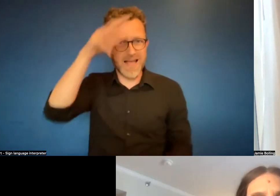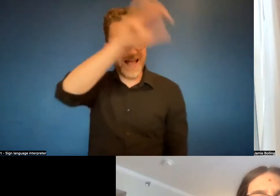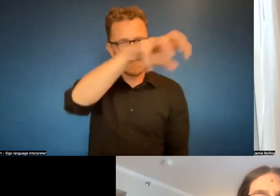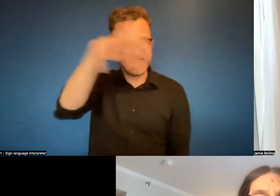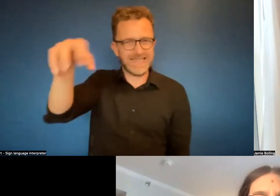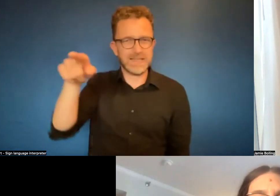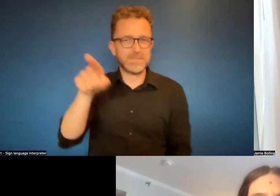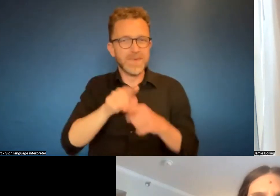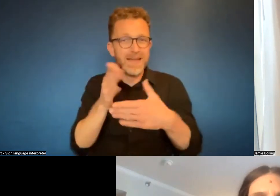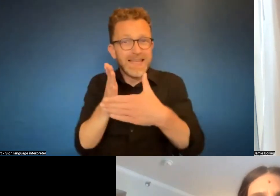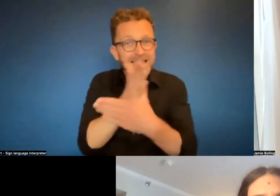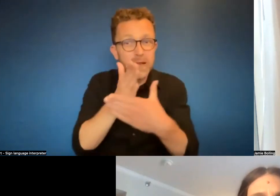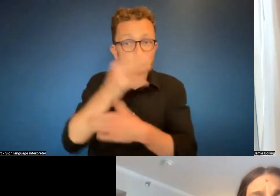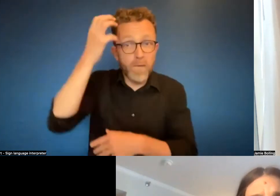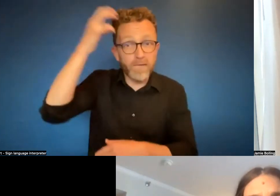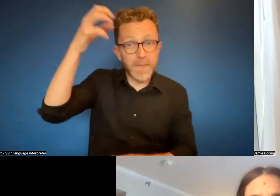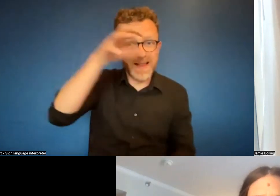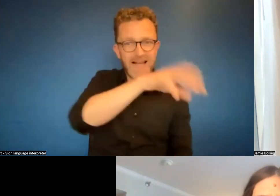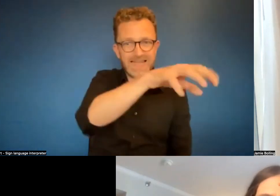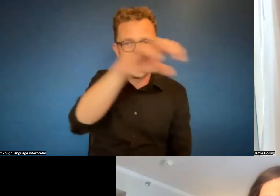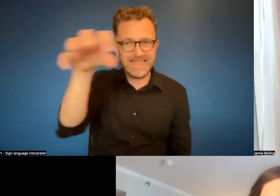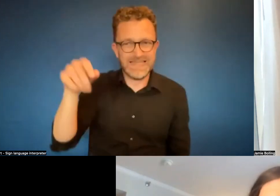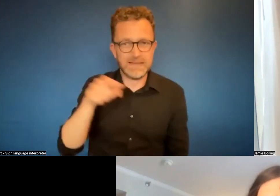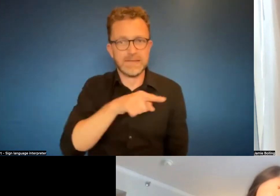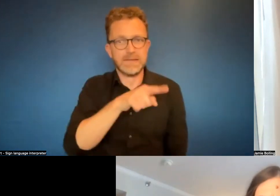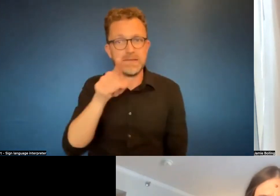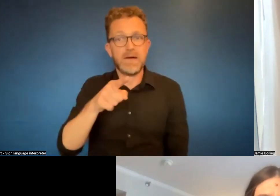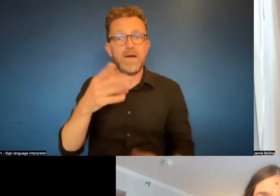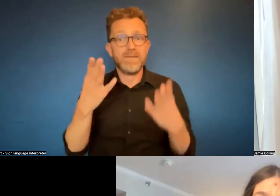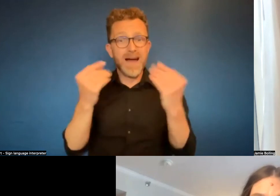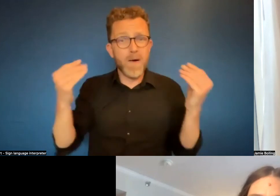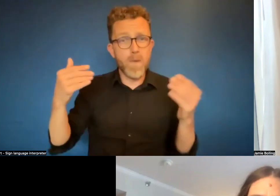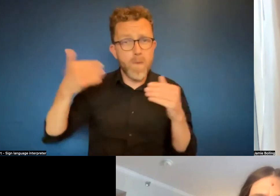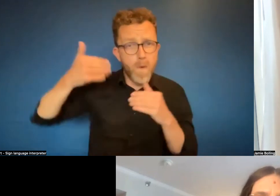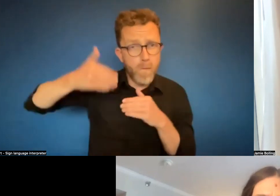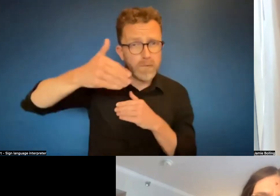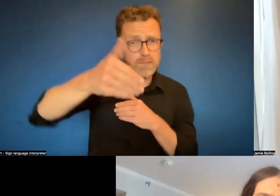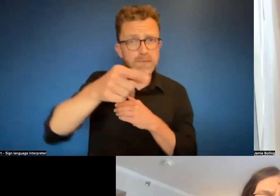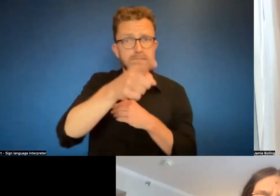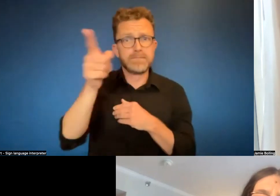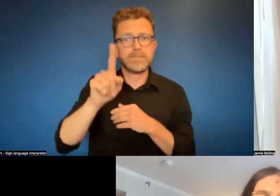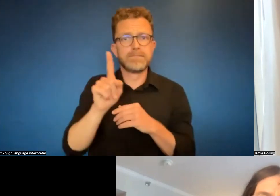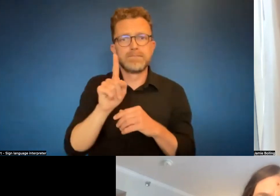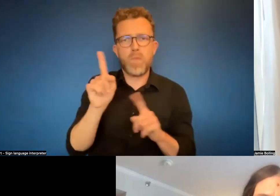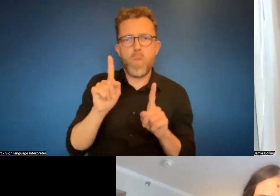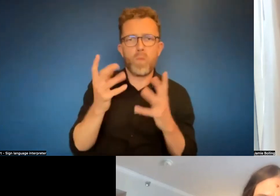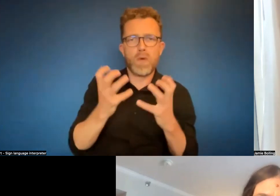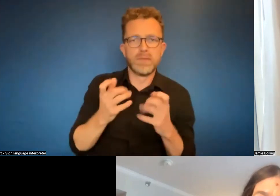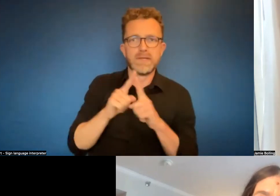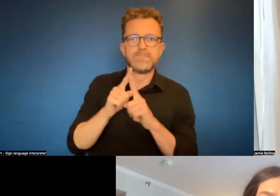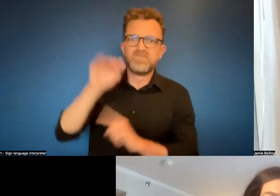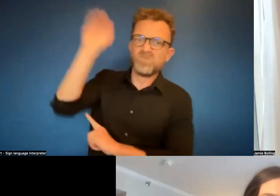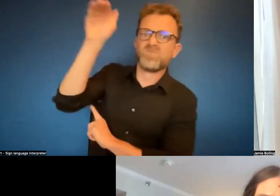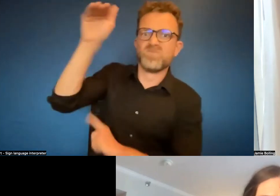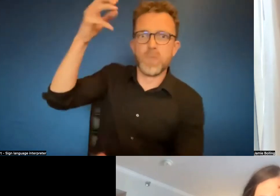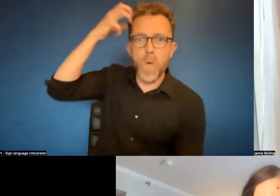on one side, UNICEF is supporting a position of Ukrainian government, but on the other side,